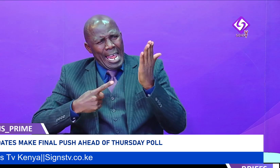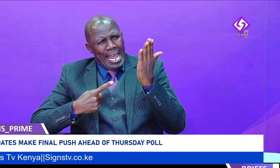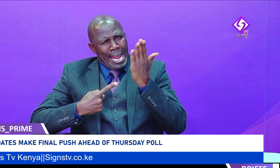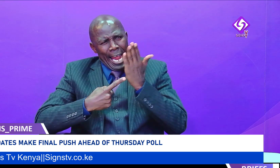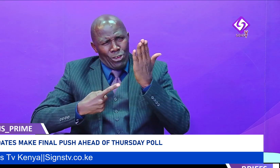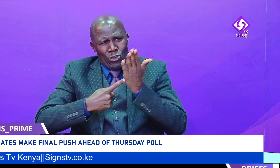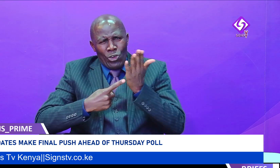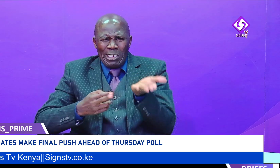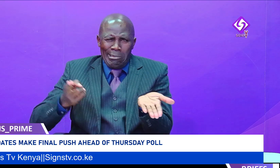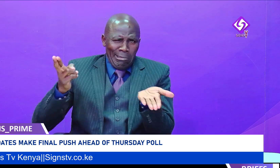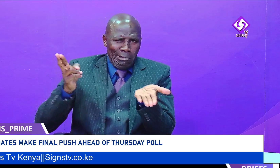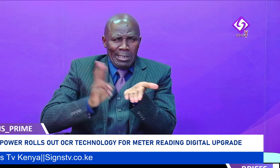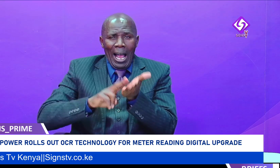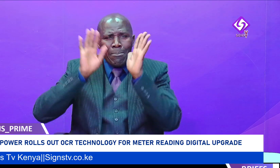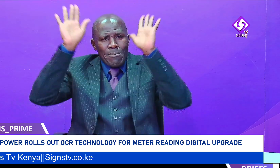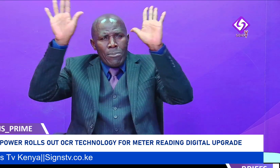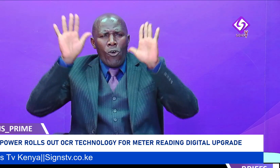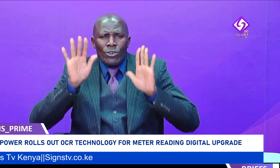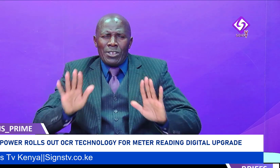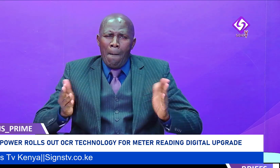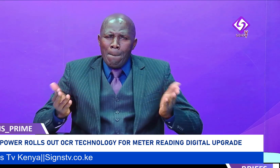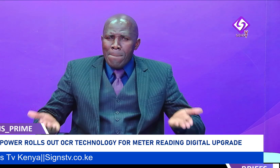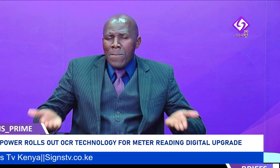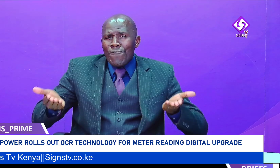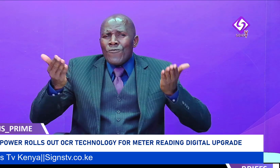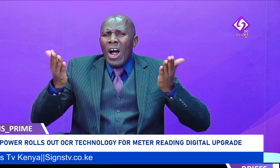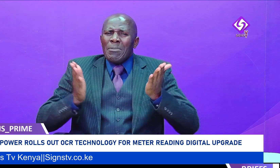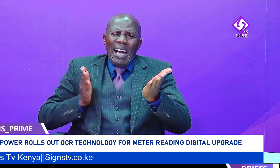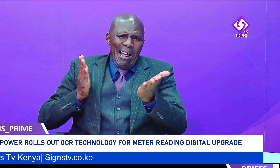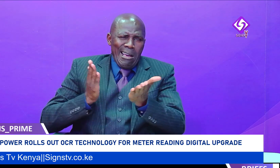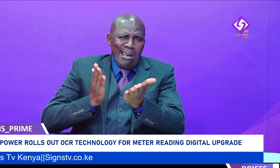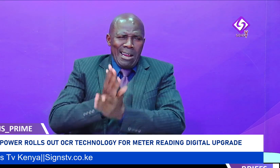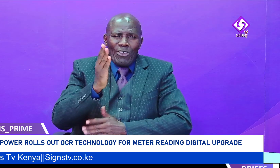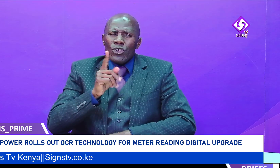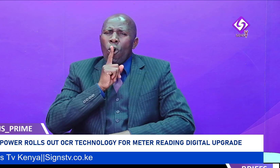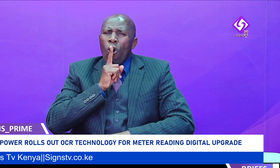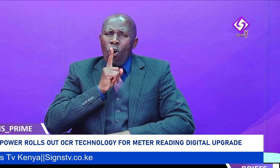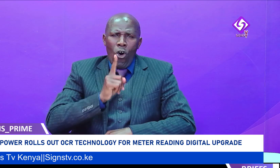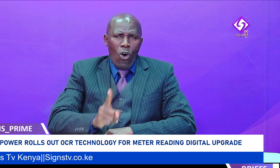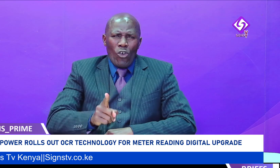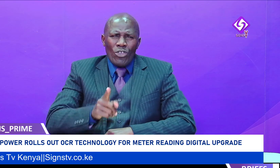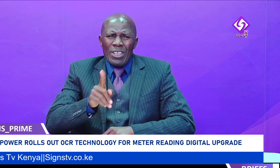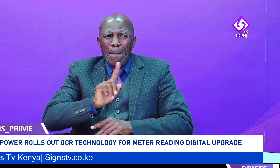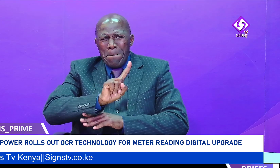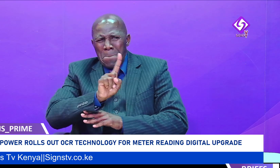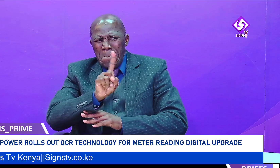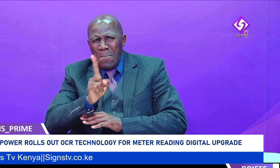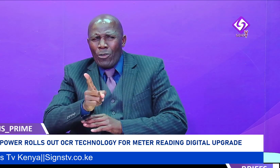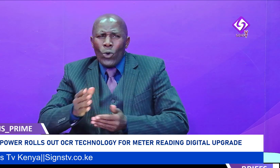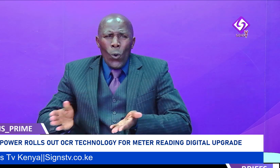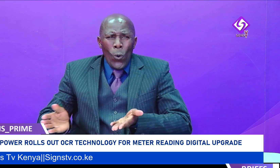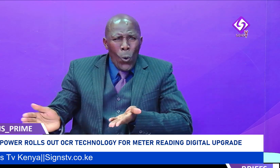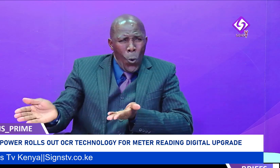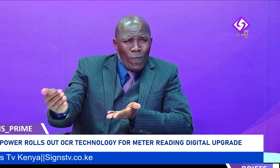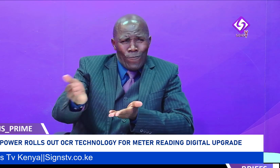Kenya Power has introduced a new meter reading technology designed to significantly improve the